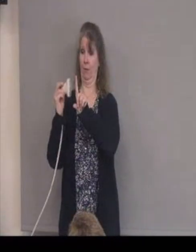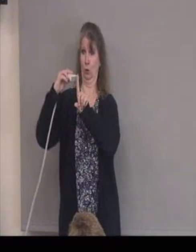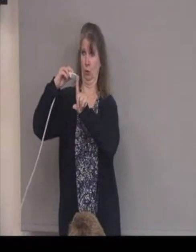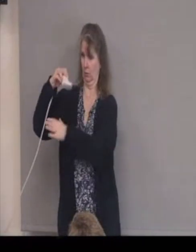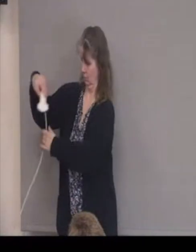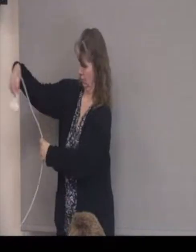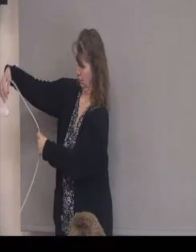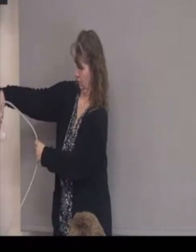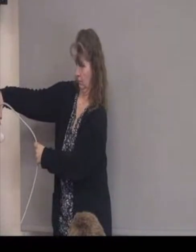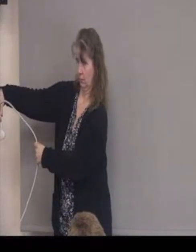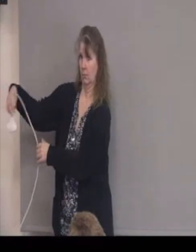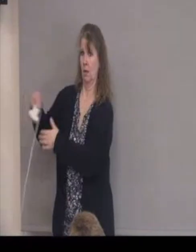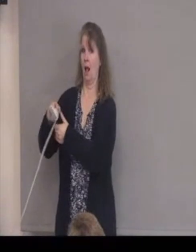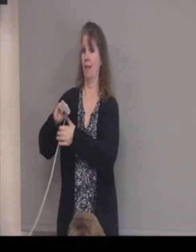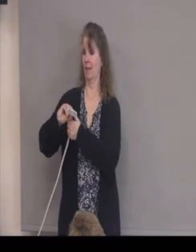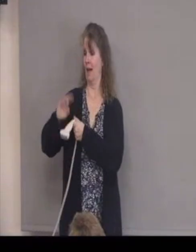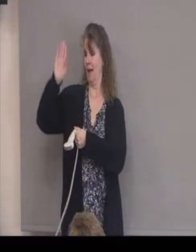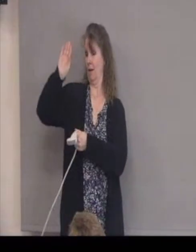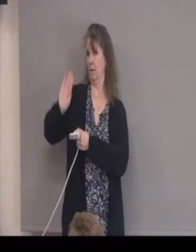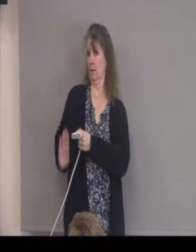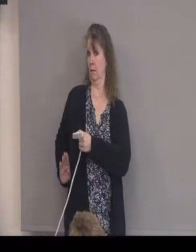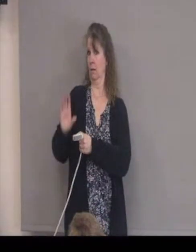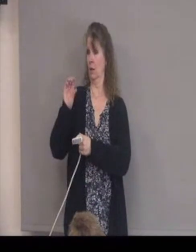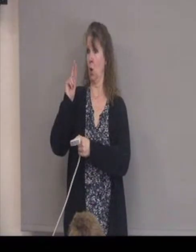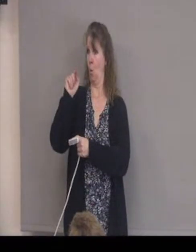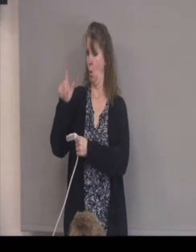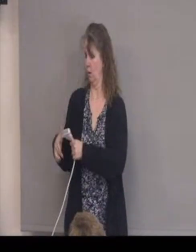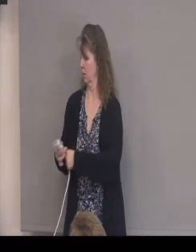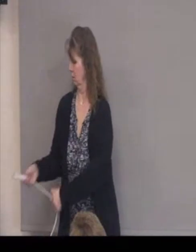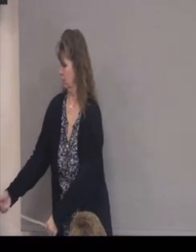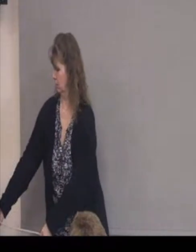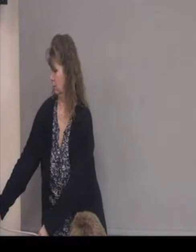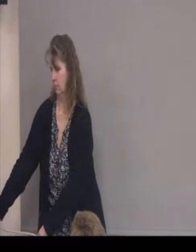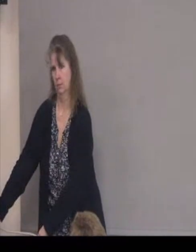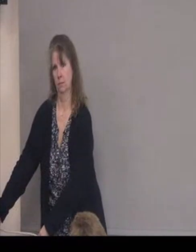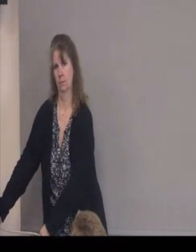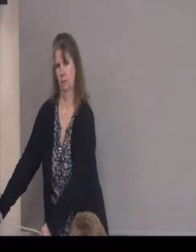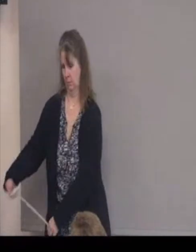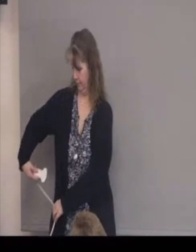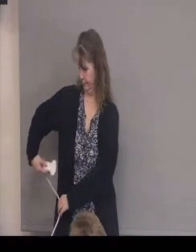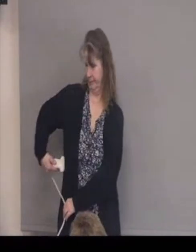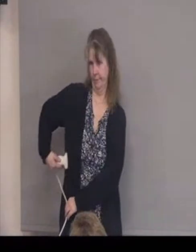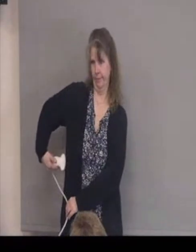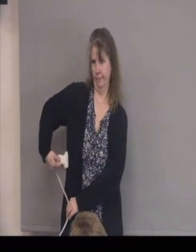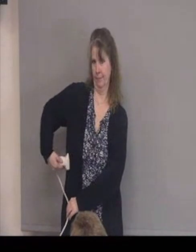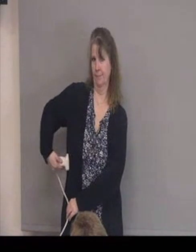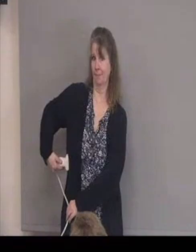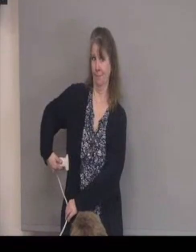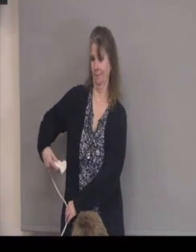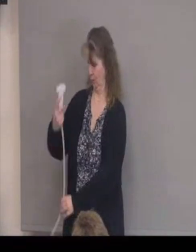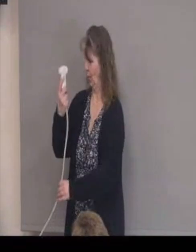So sagittal, transverse will look this way. And then coronal is going to look like this.